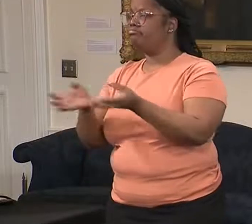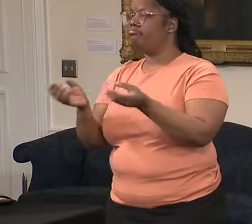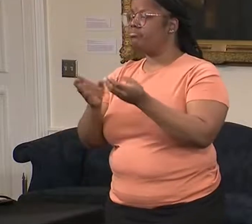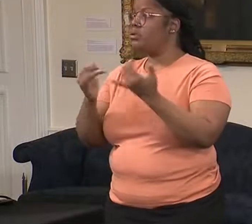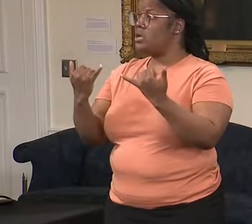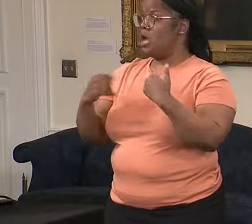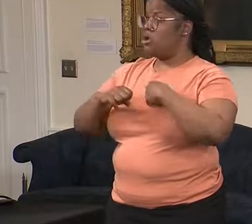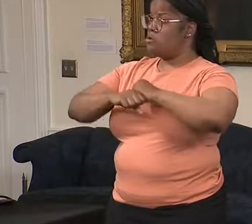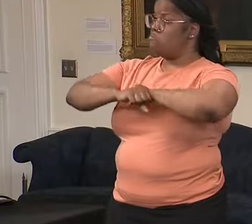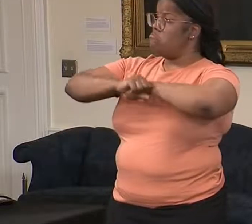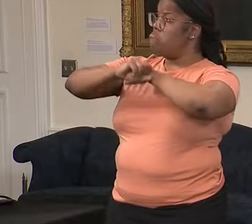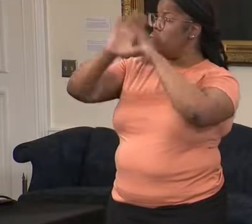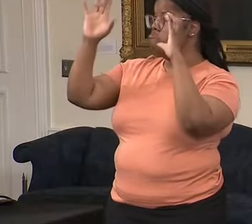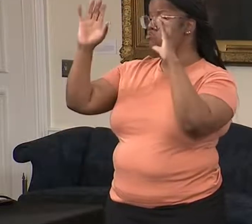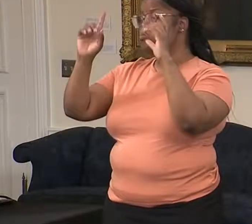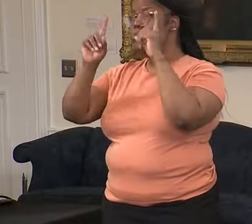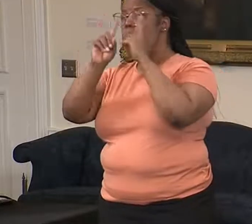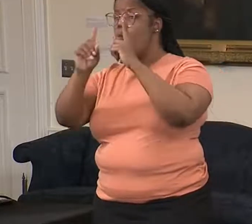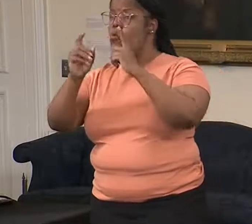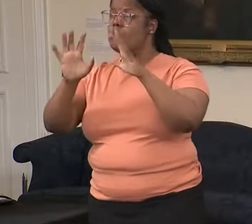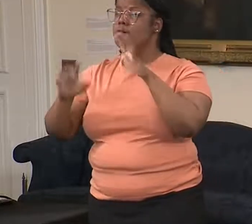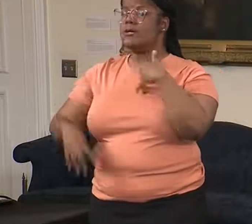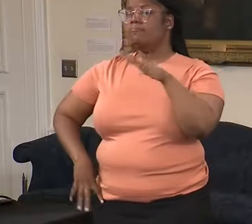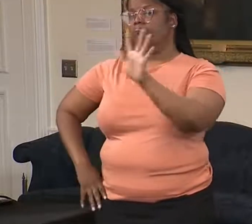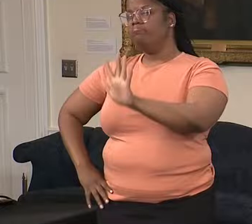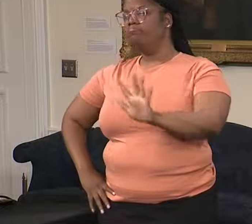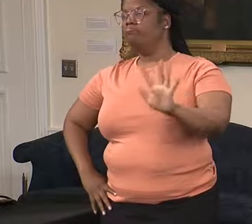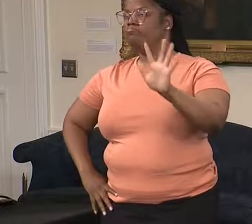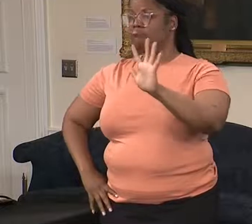able to finish everybody who wants one,